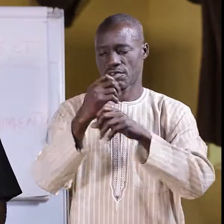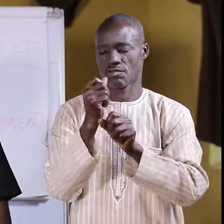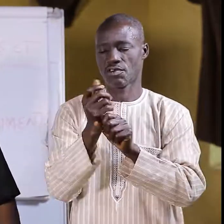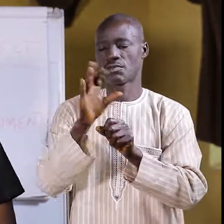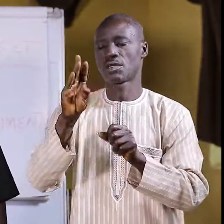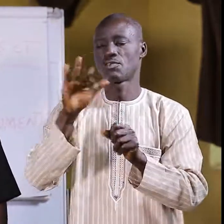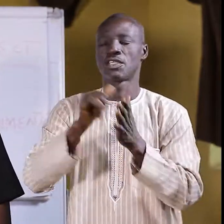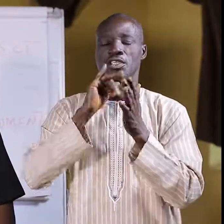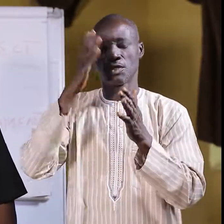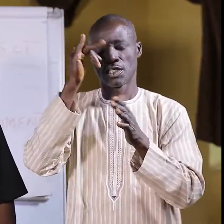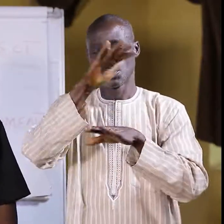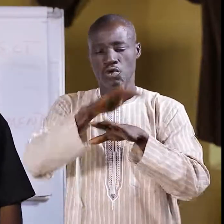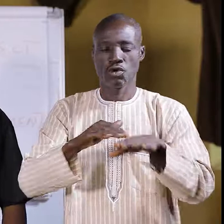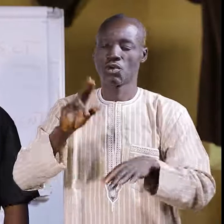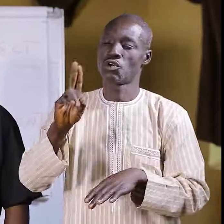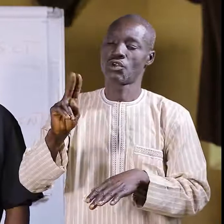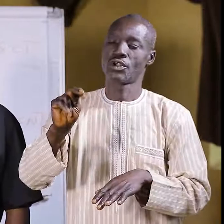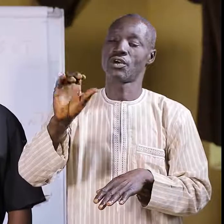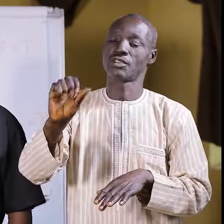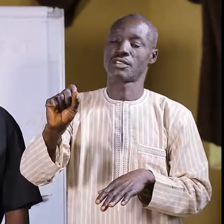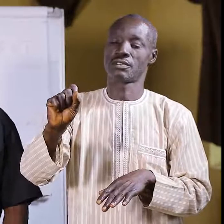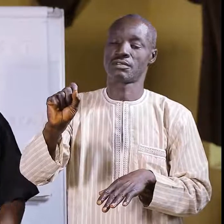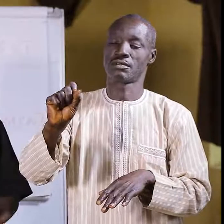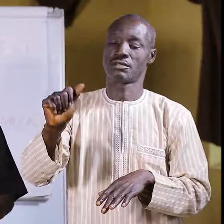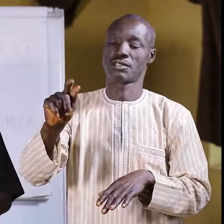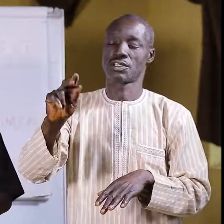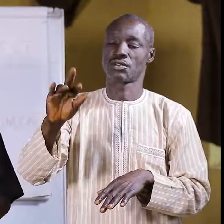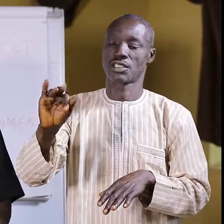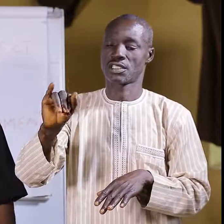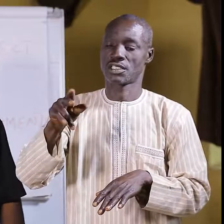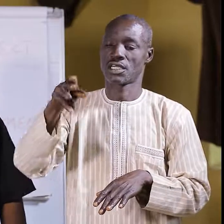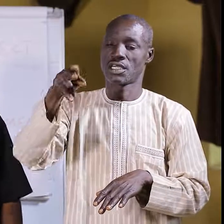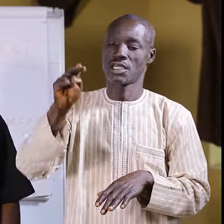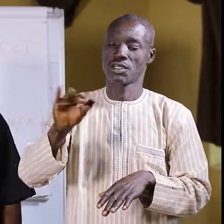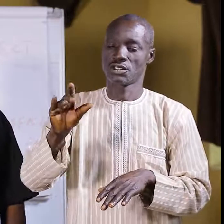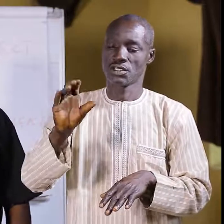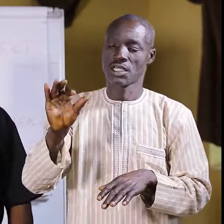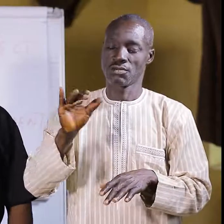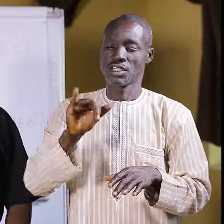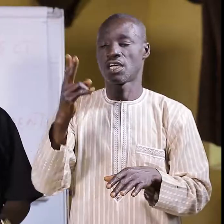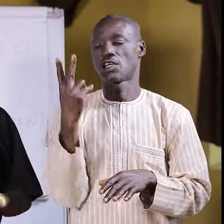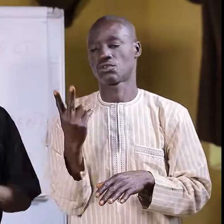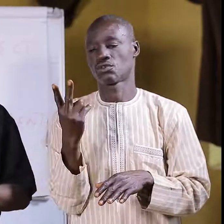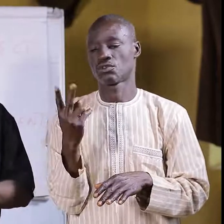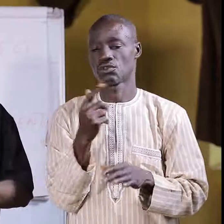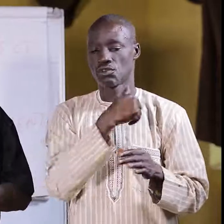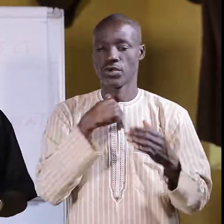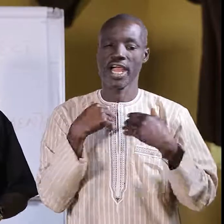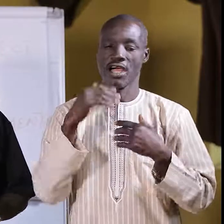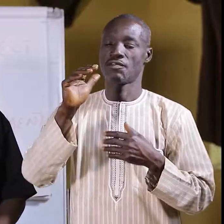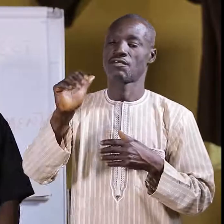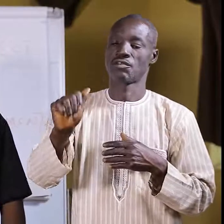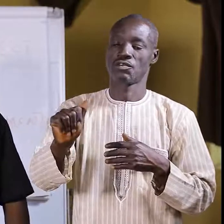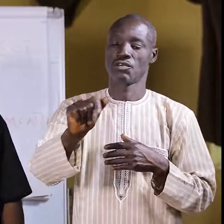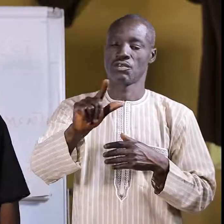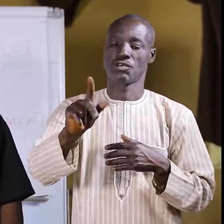that is why they are called unsaturated hydrocarbon. These unsaturated hydrocarbons are two. We have the alkenes